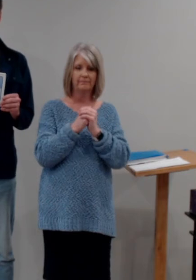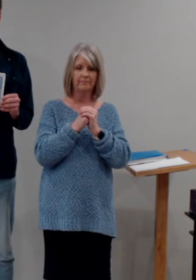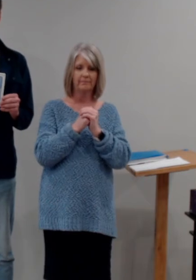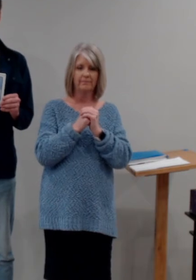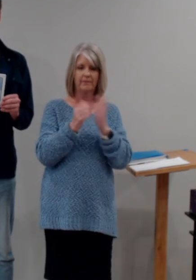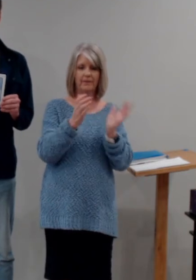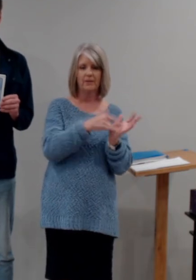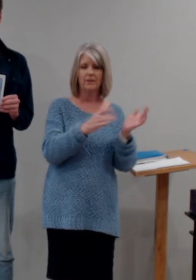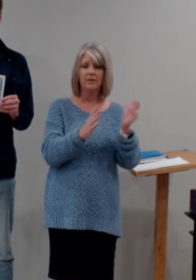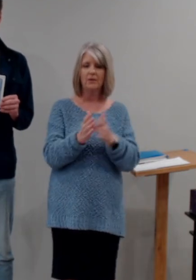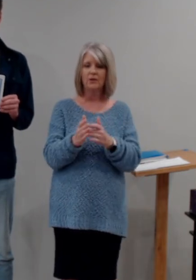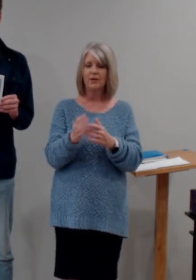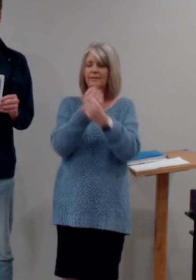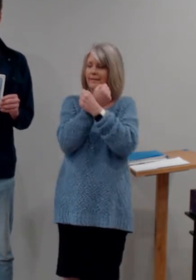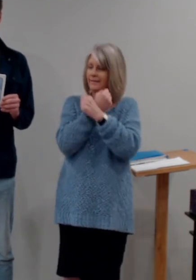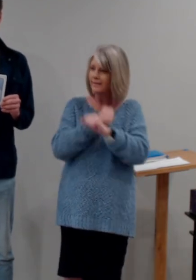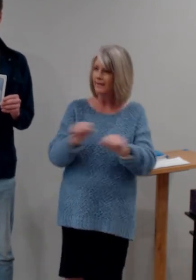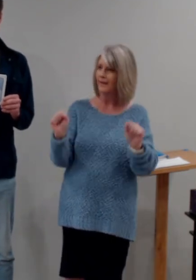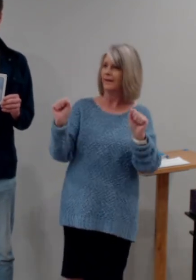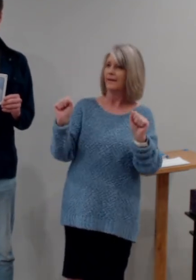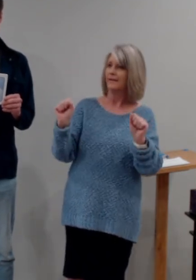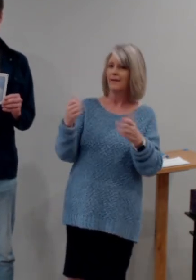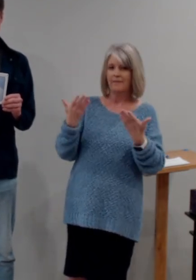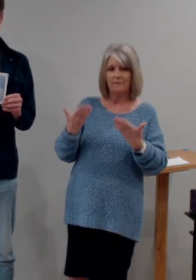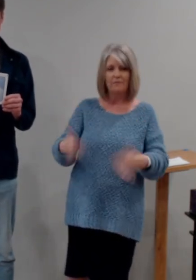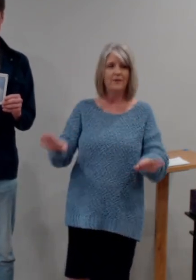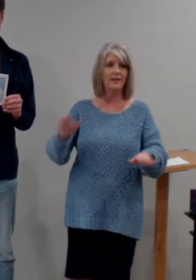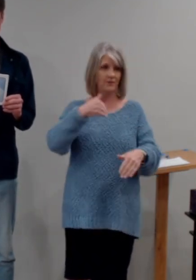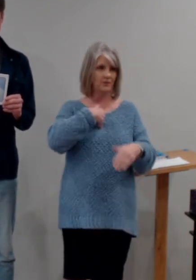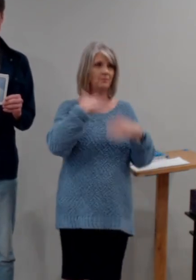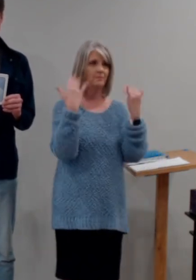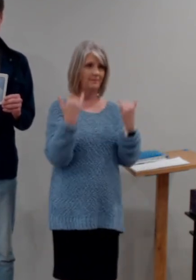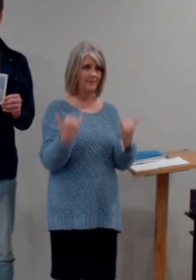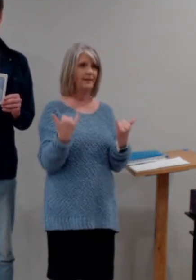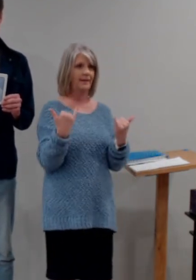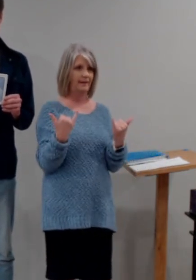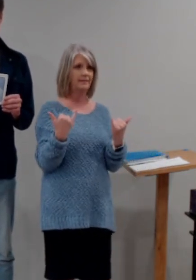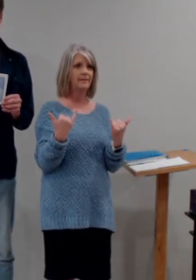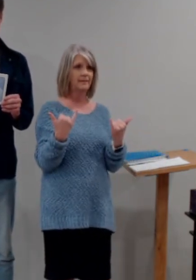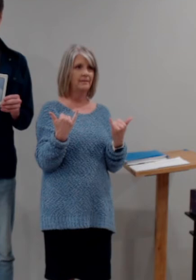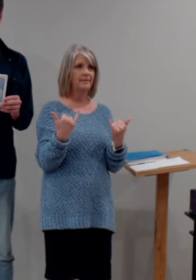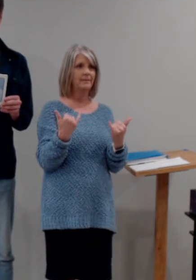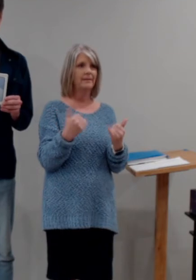Jesus save. Finish me now. Amen.